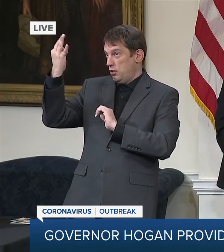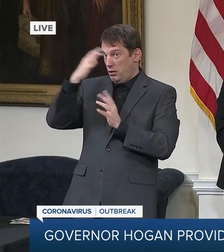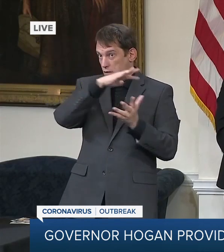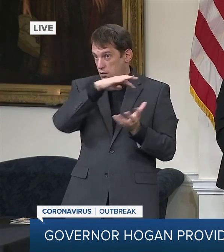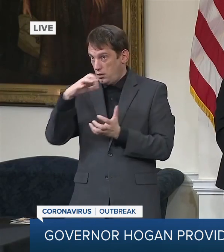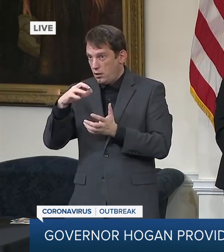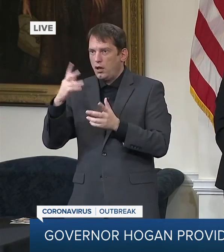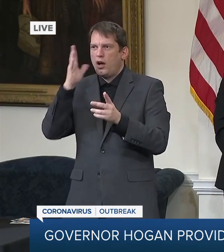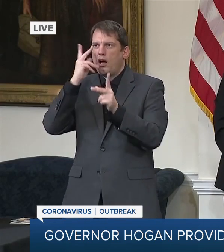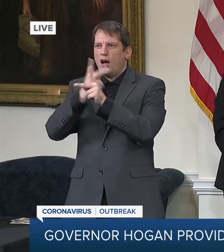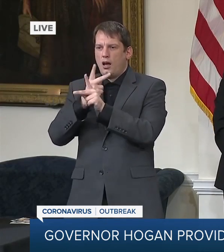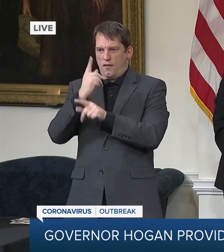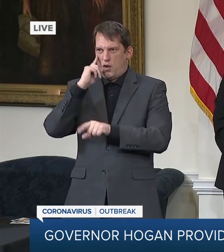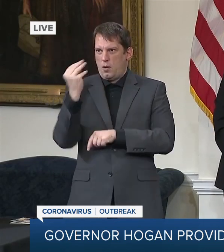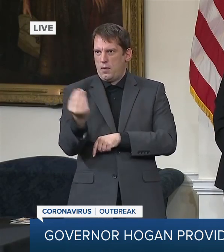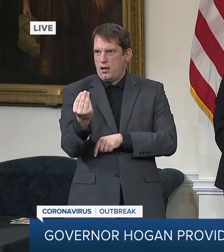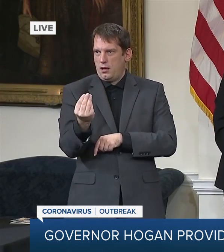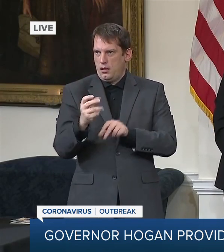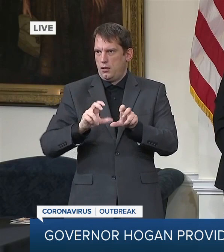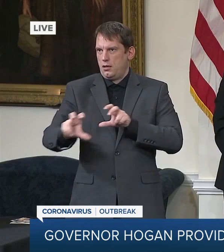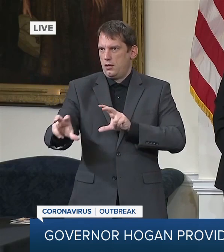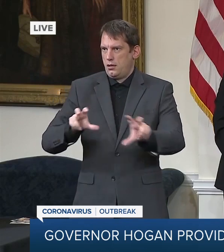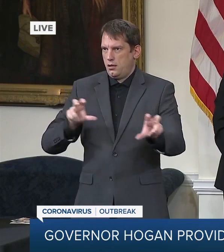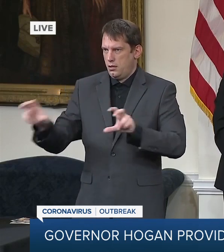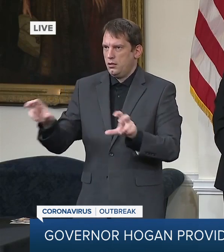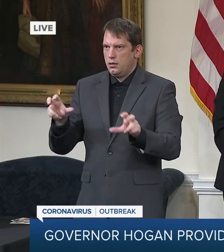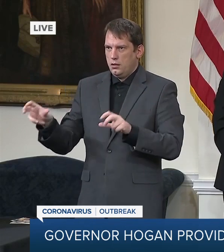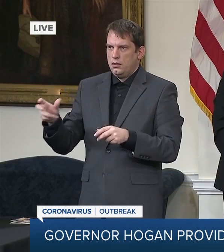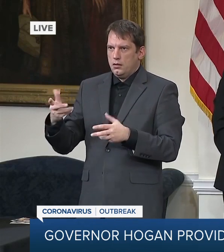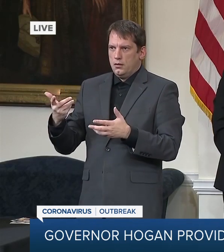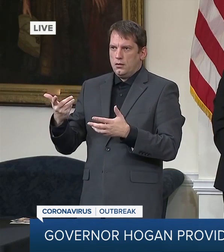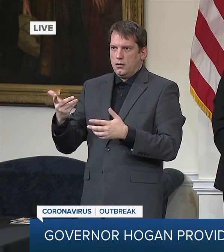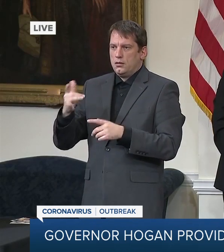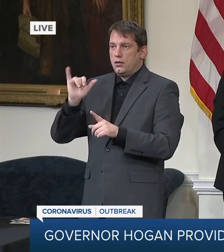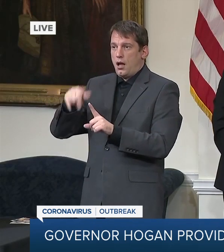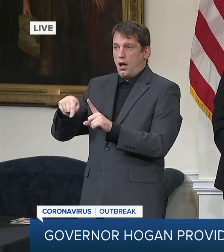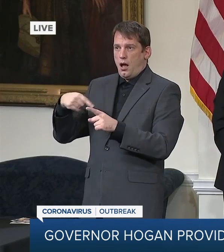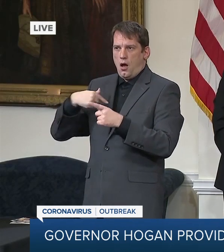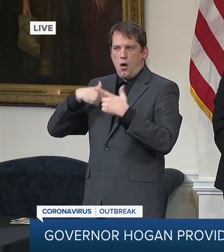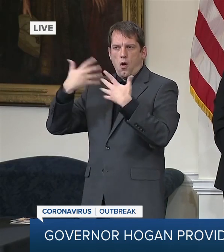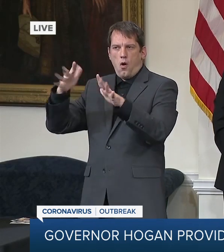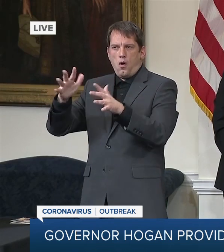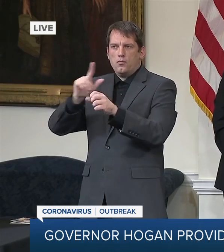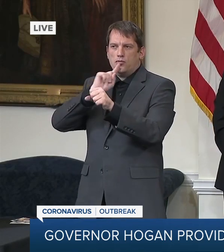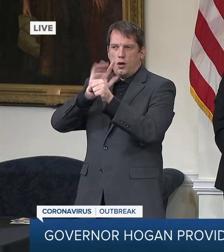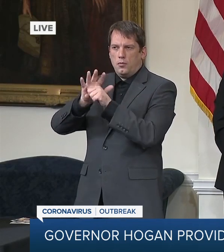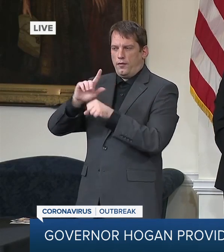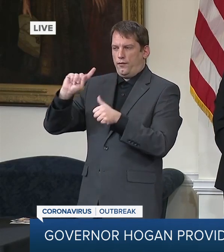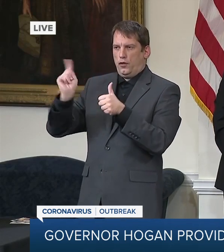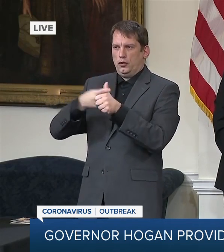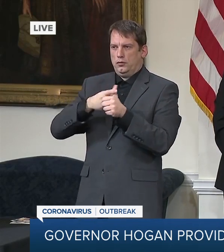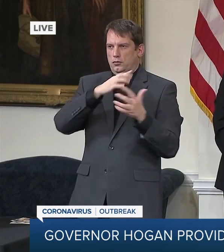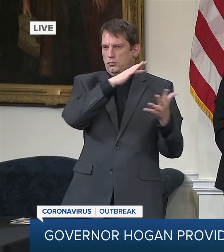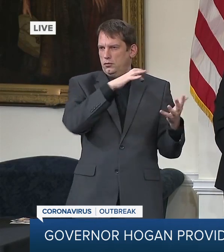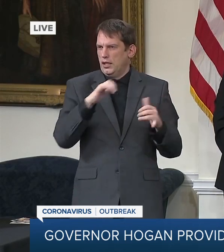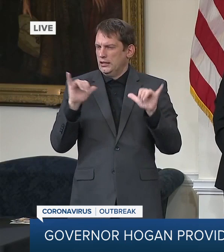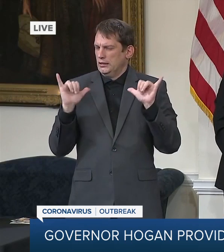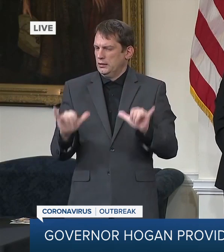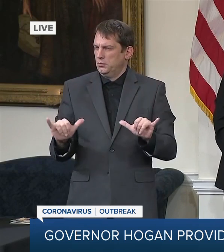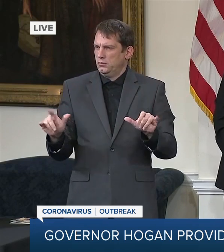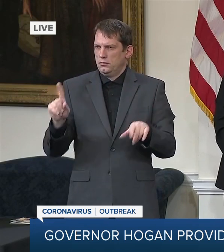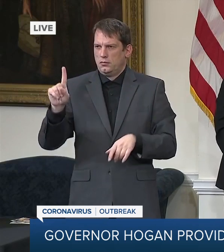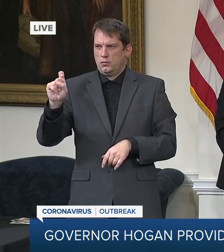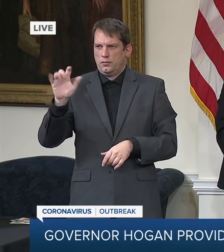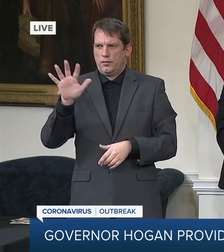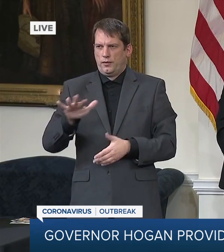I don't think it's impacting our first shipments, and hopefully will not have a big impact on the second round. But the federal government is going to be updating us